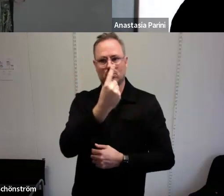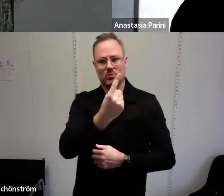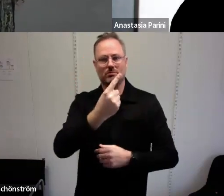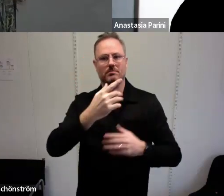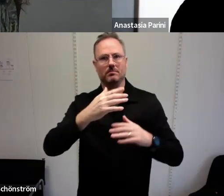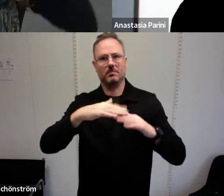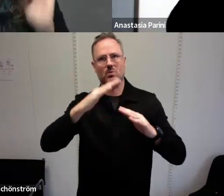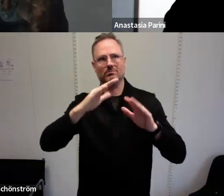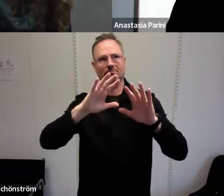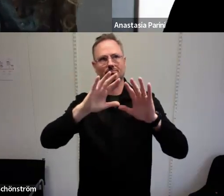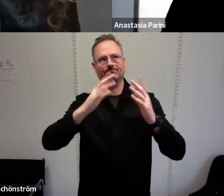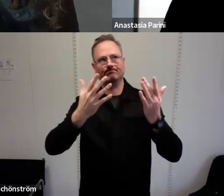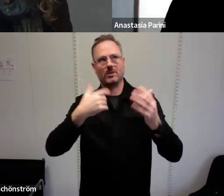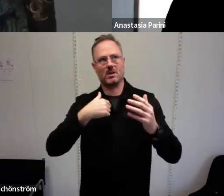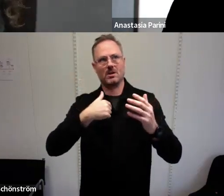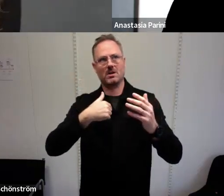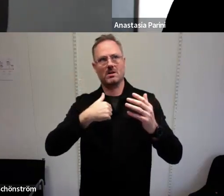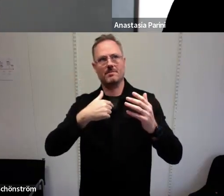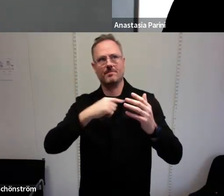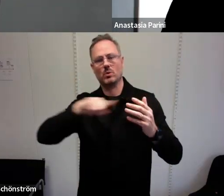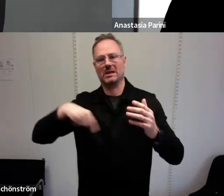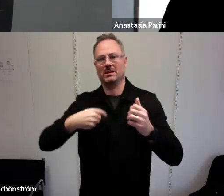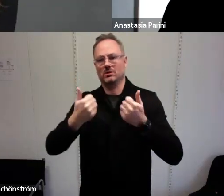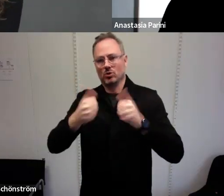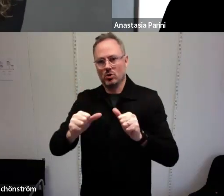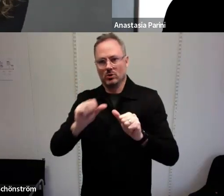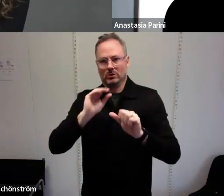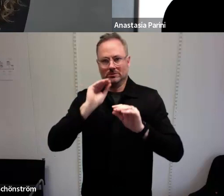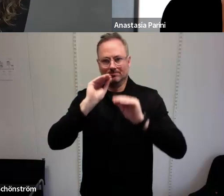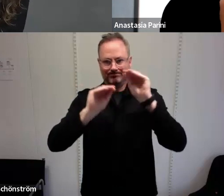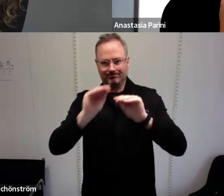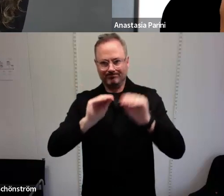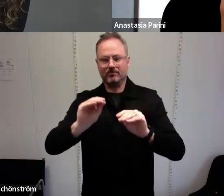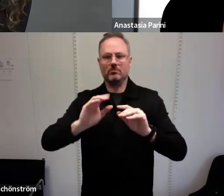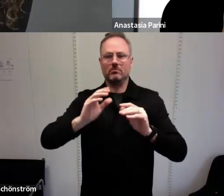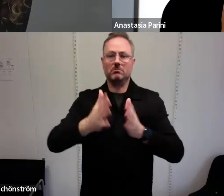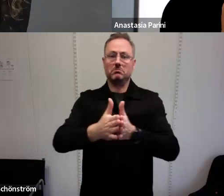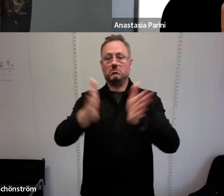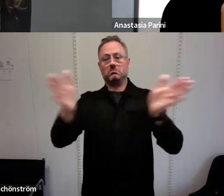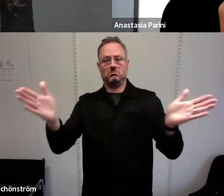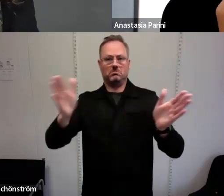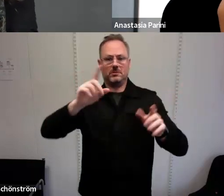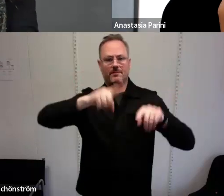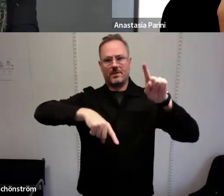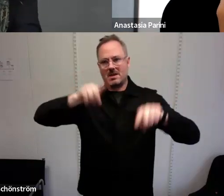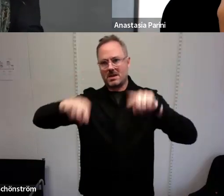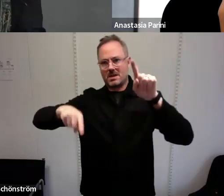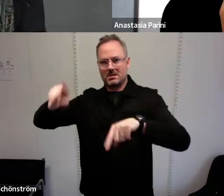right? So for the first test, the SRT, what we tried to do was